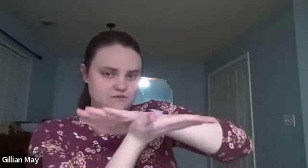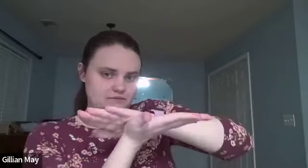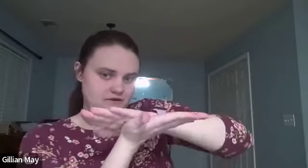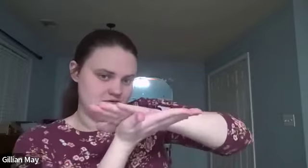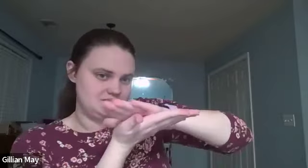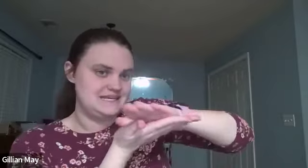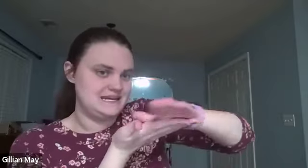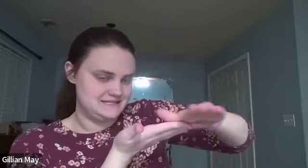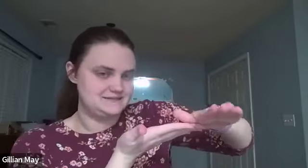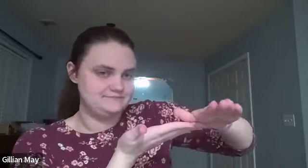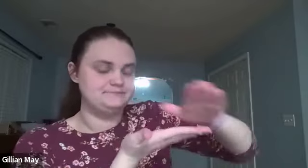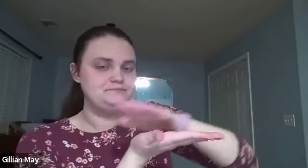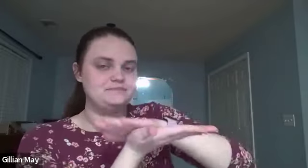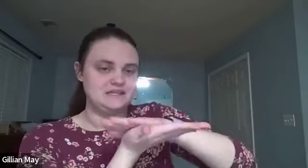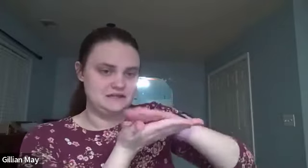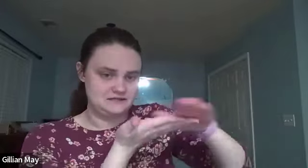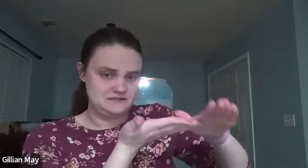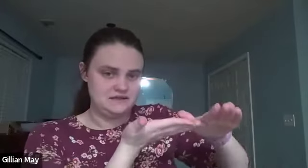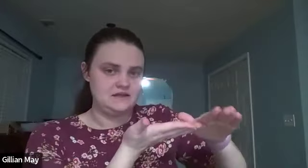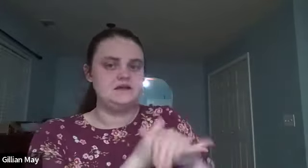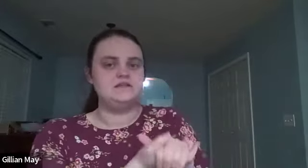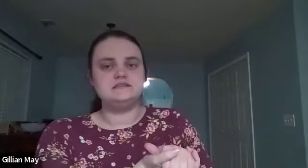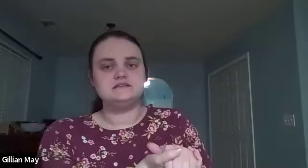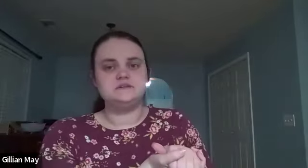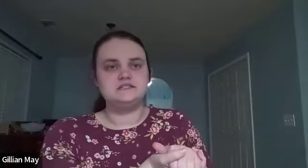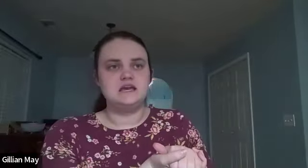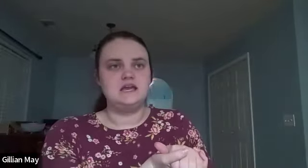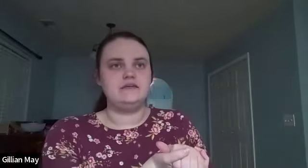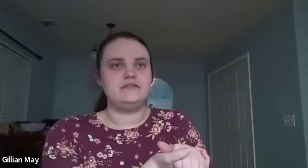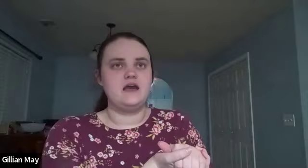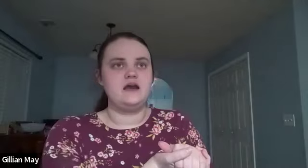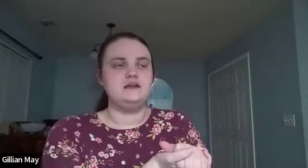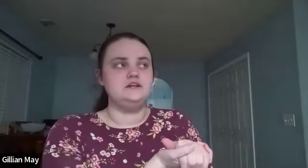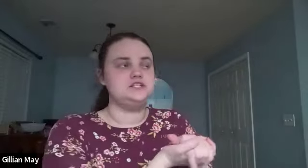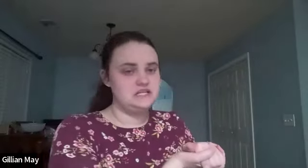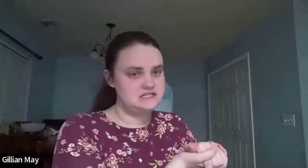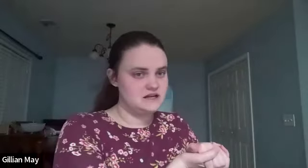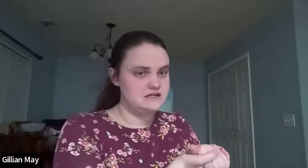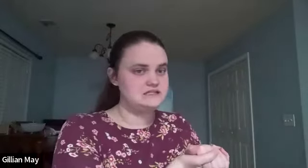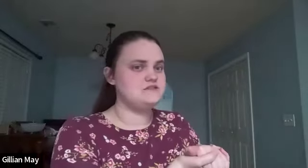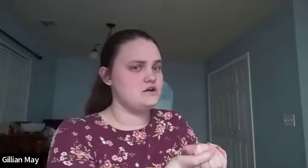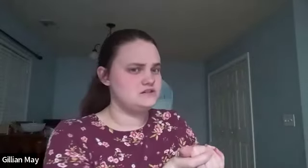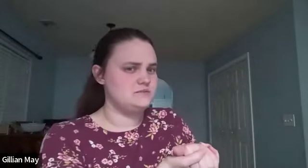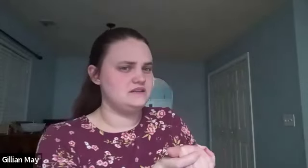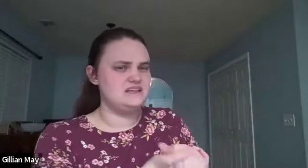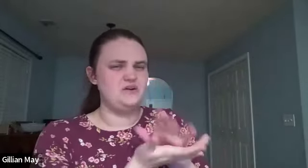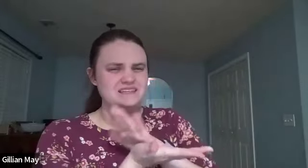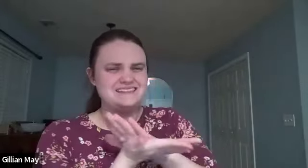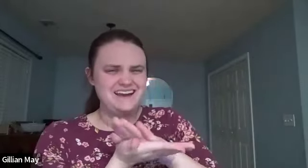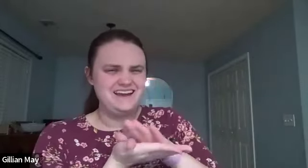swipe your hand across. Nice. Nice. This can be saying that she is nice. This also can be like saying, oh, that's